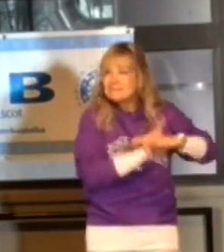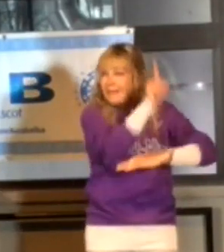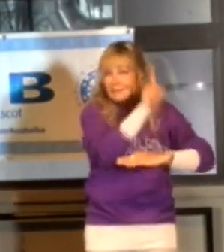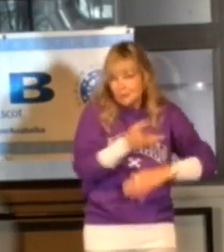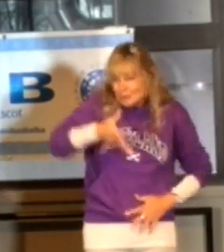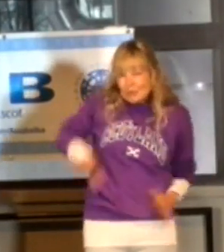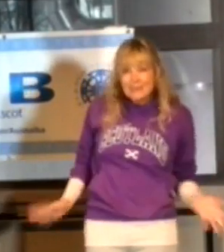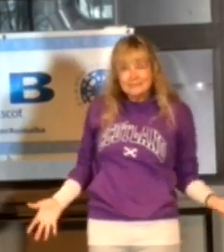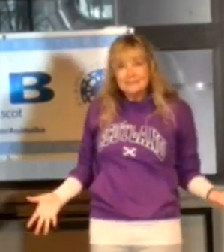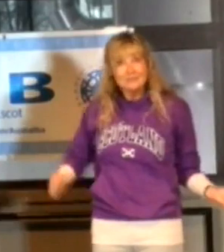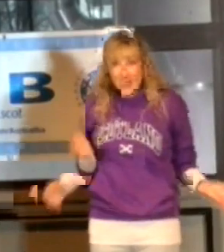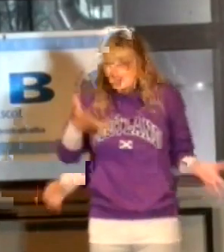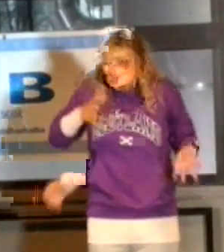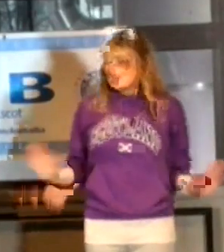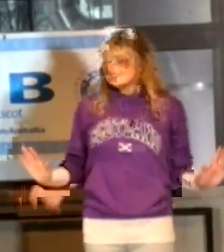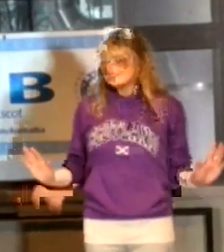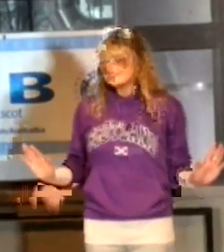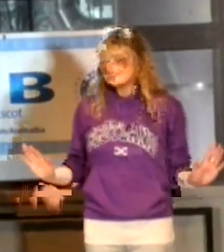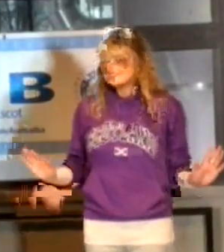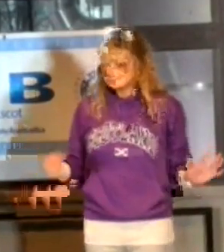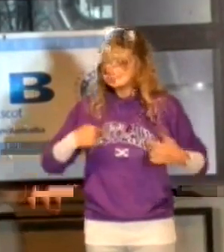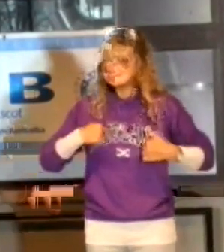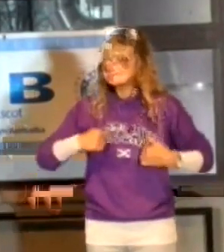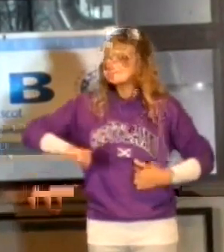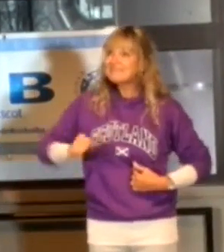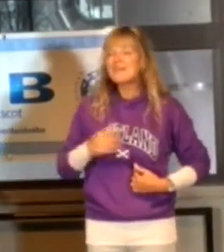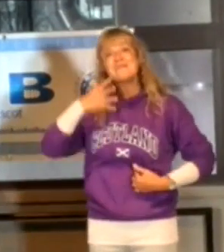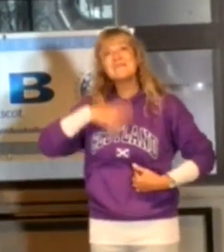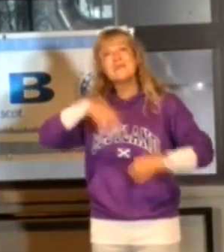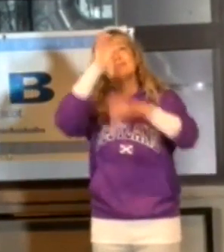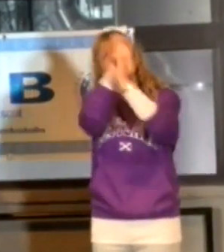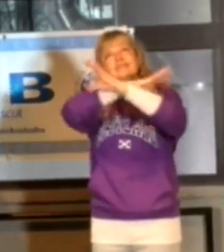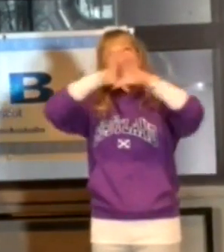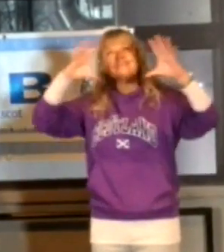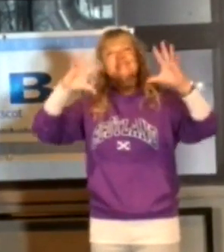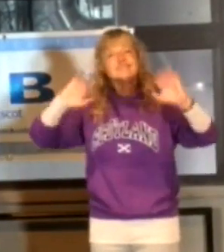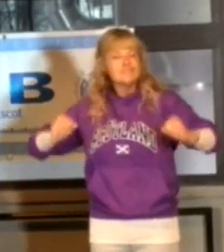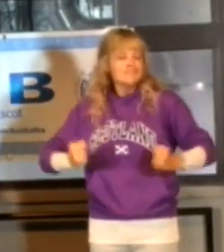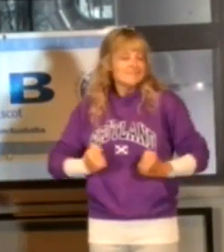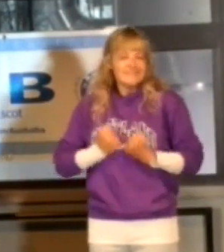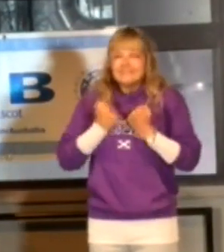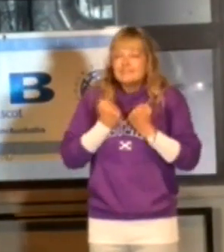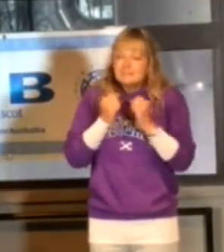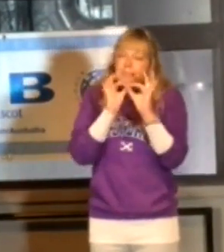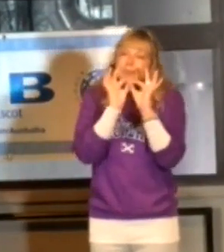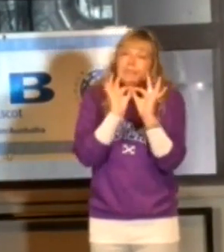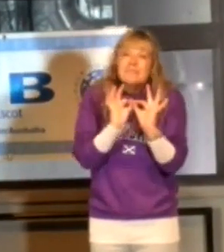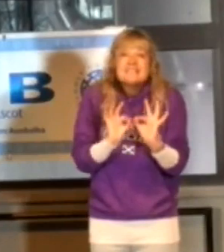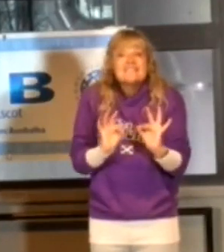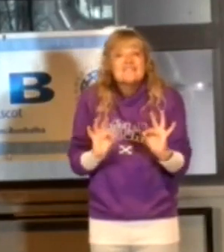in Scotland. We want to have our own peaceful,